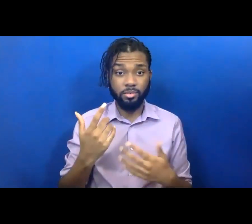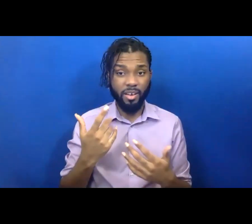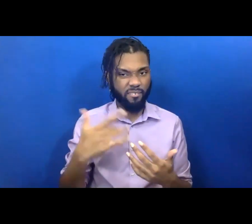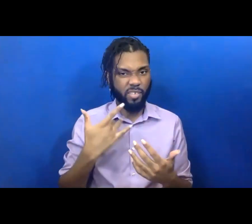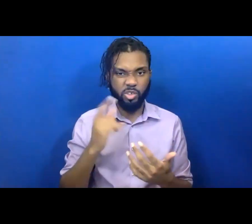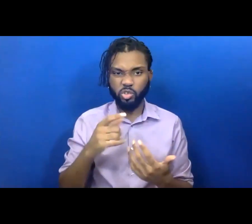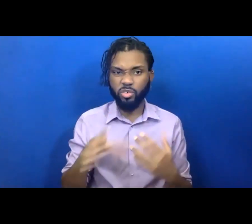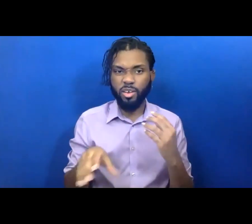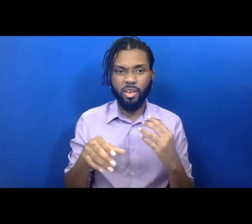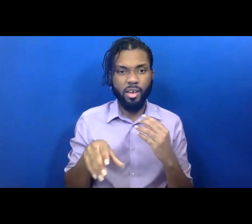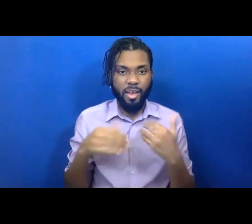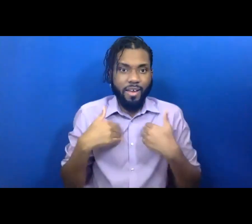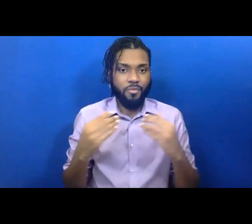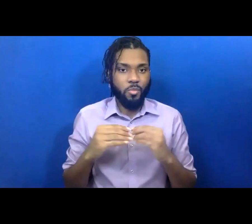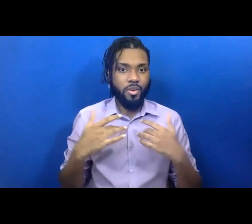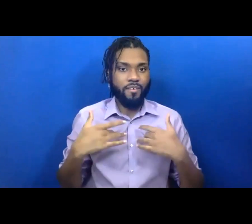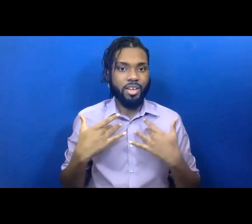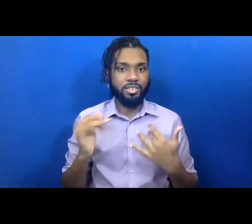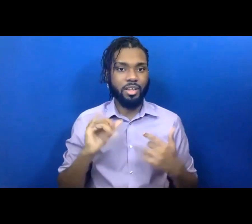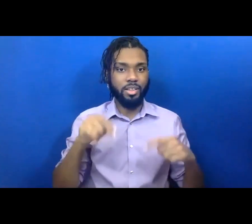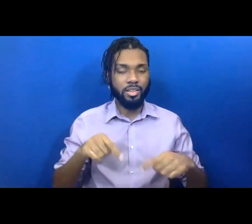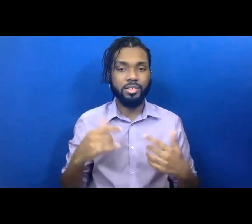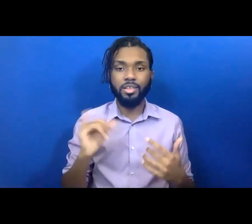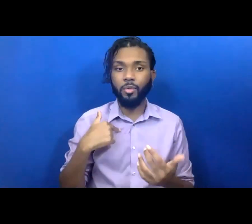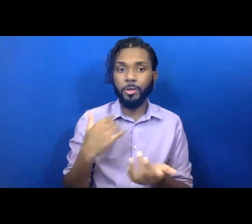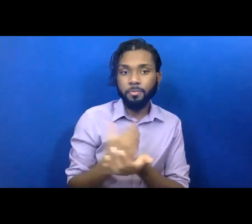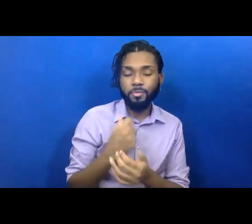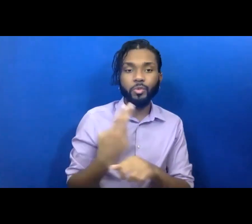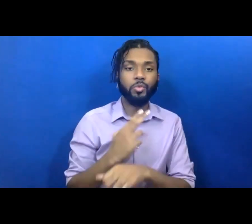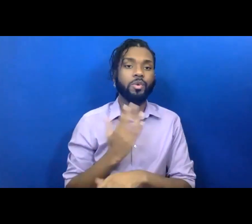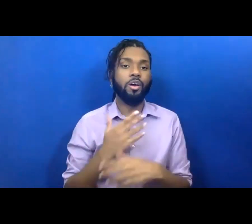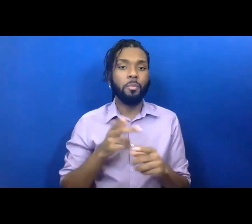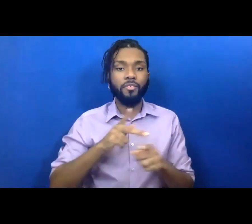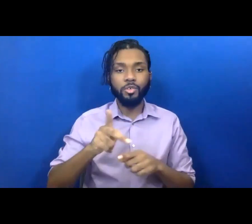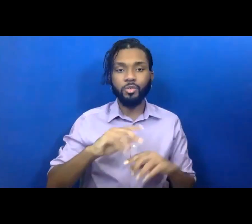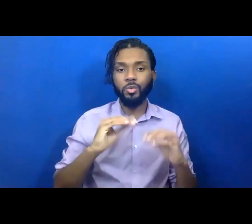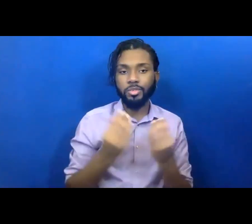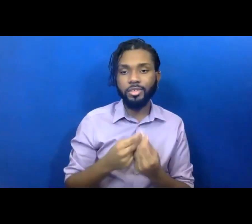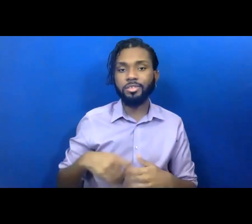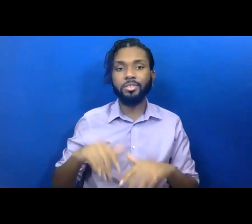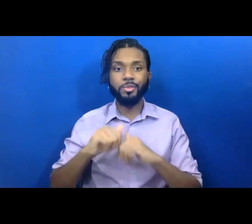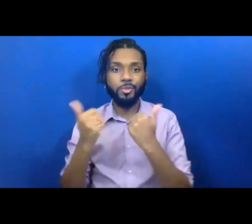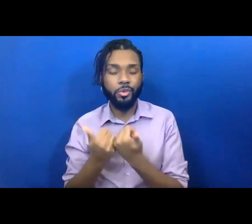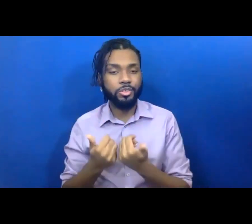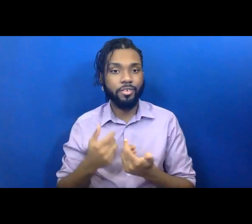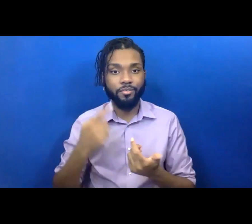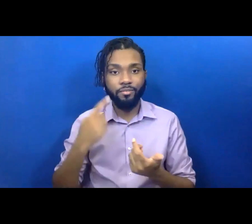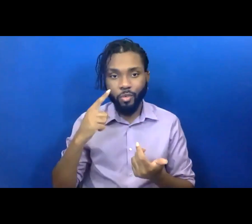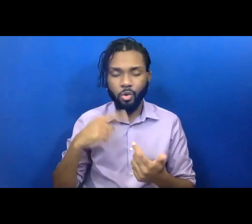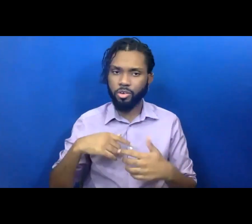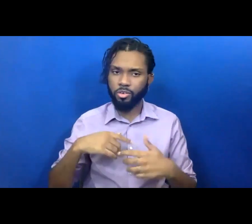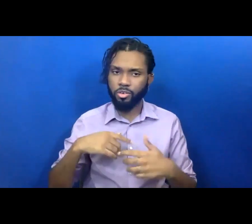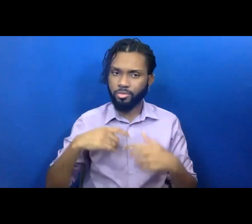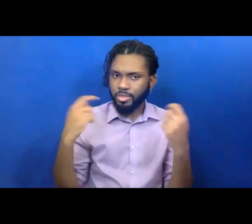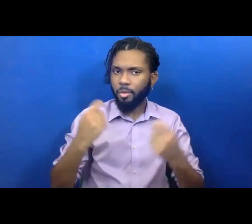we're leveraging our, professional associations and organizations in order to celebrate the work of people